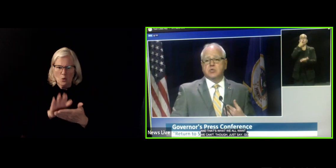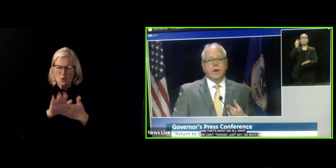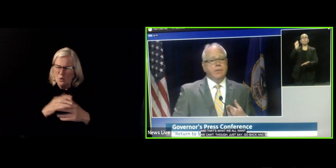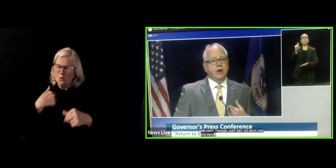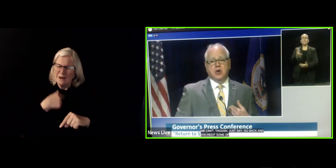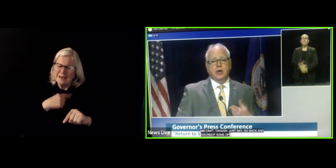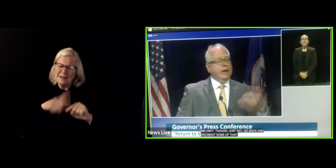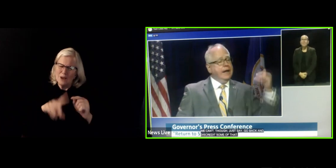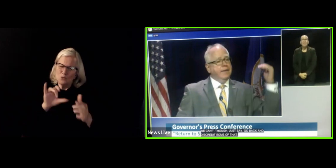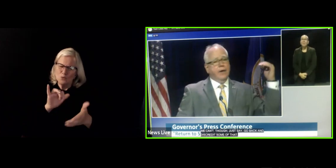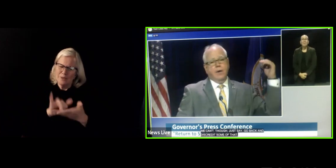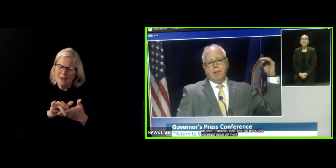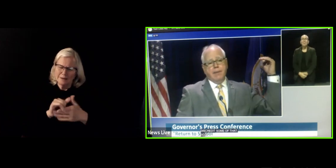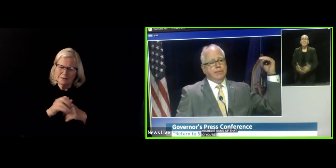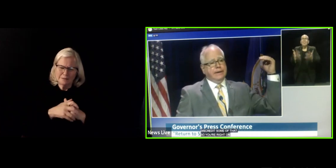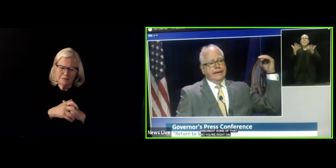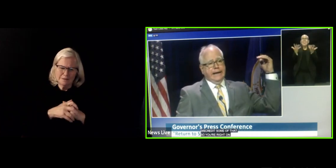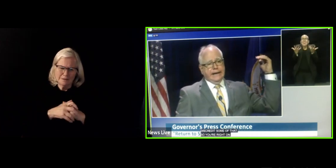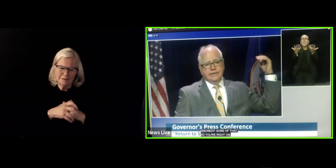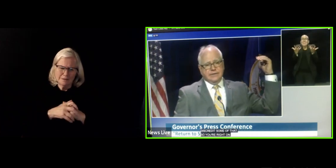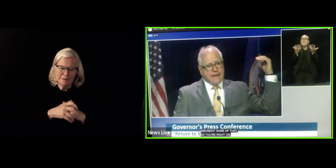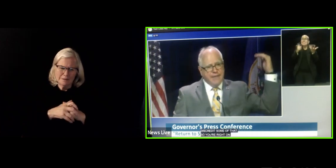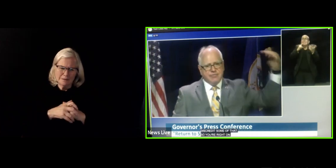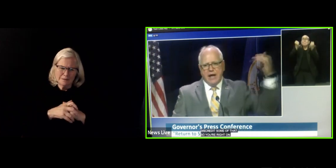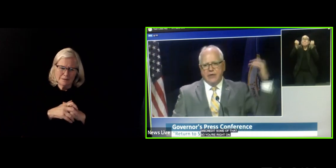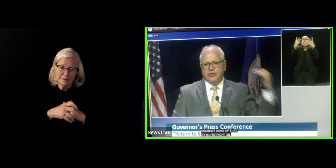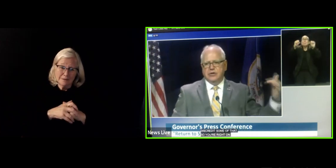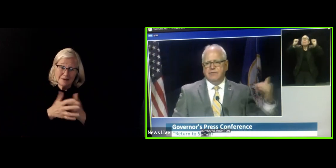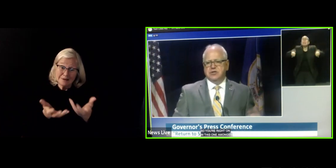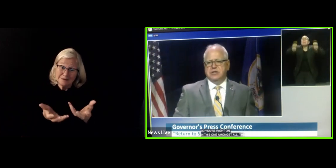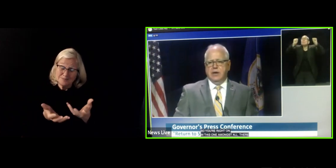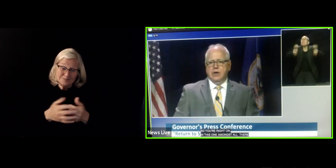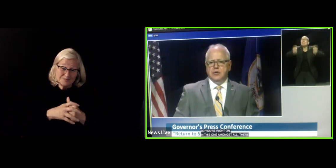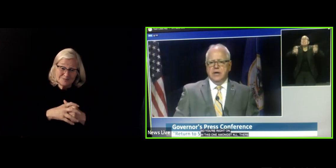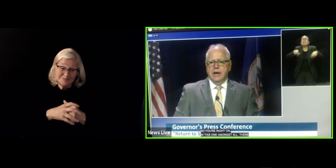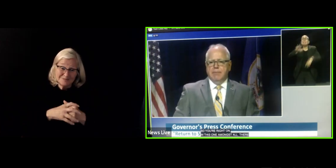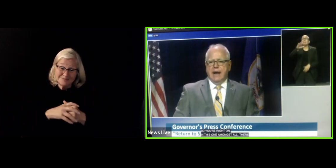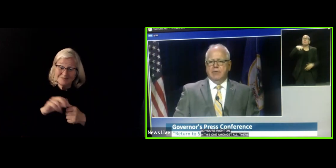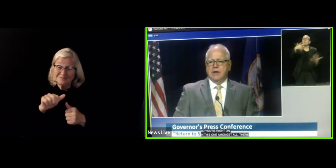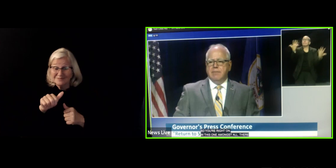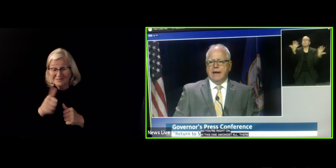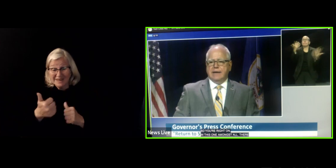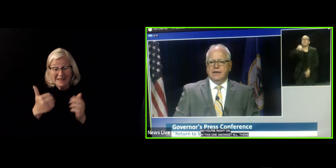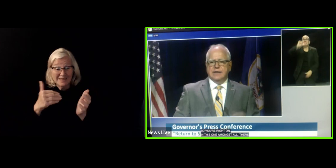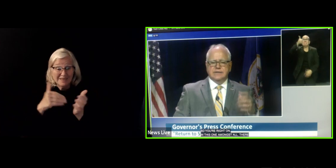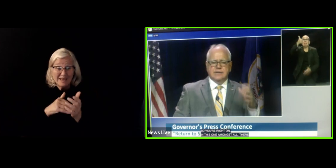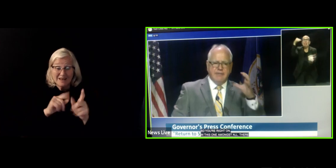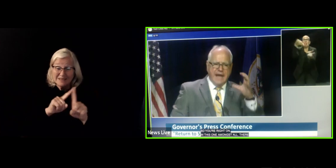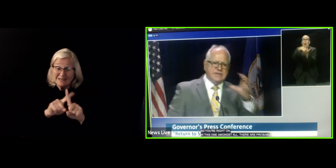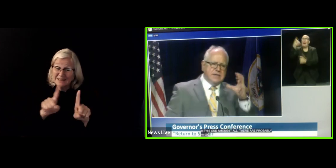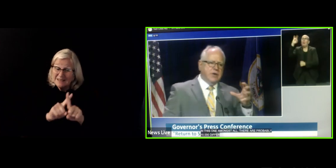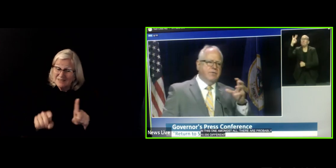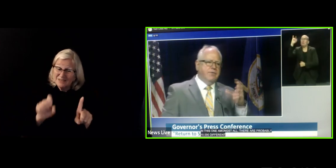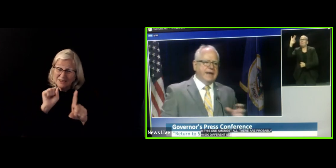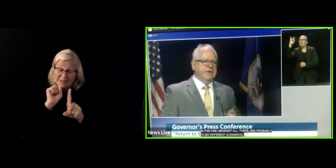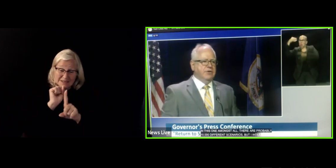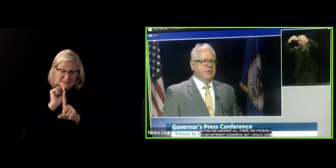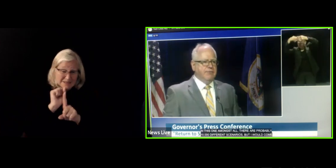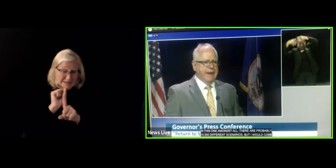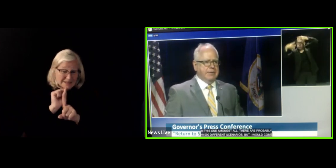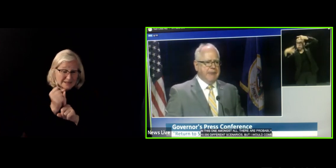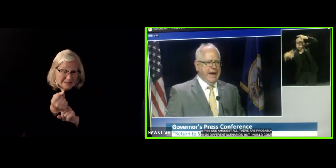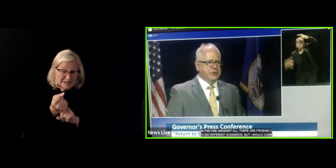this one amongst all, there are probably 10,000 different scenarios, but I would come back to this. That scenario for that